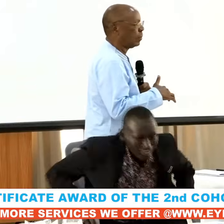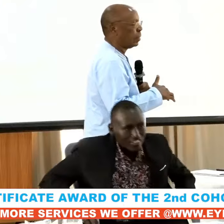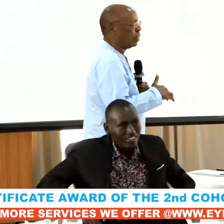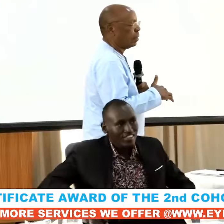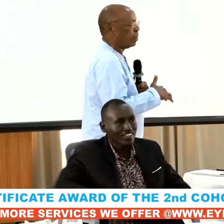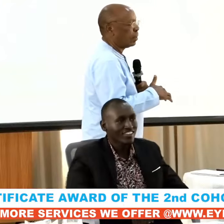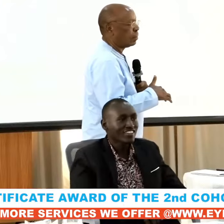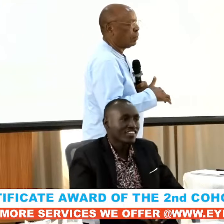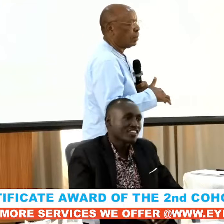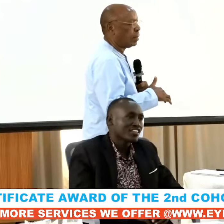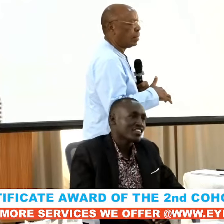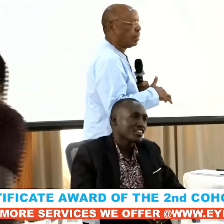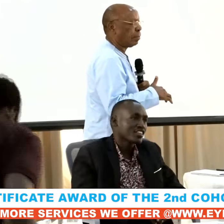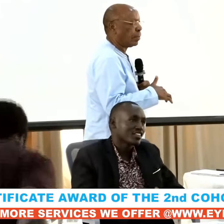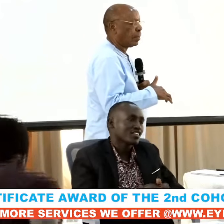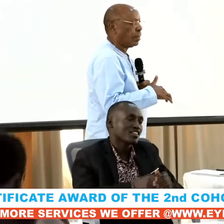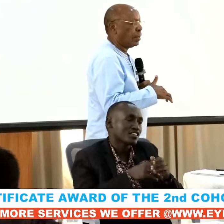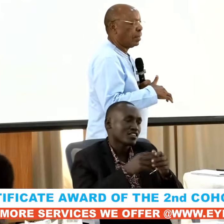enough, with